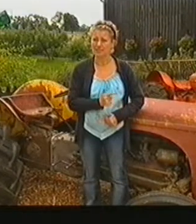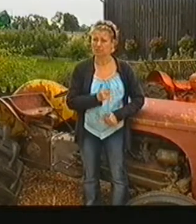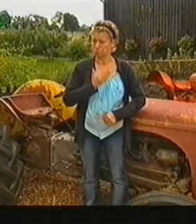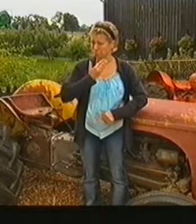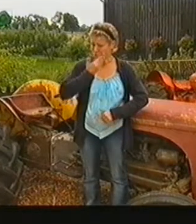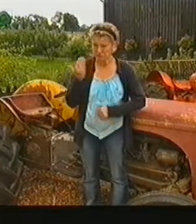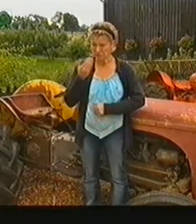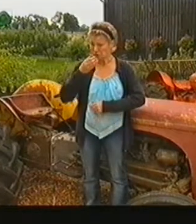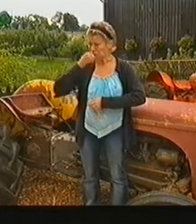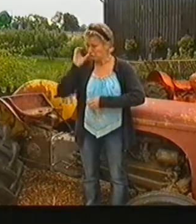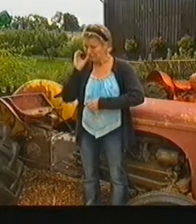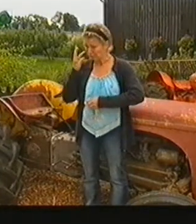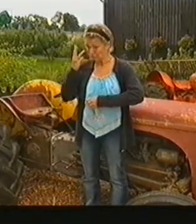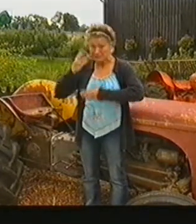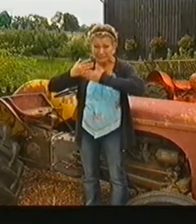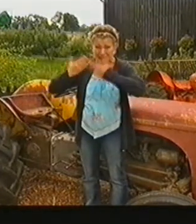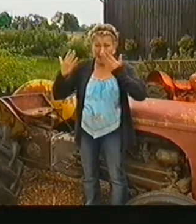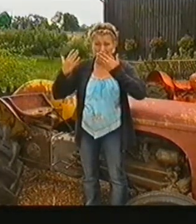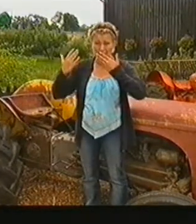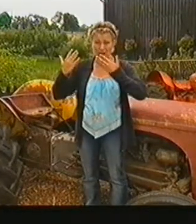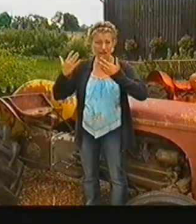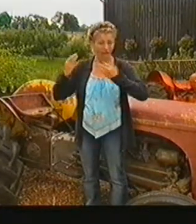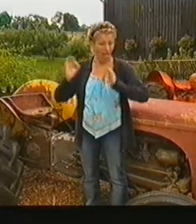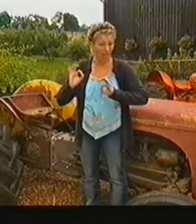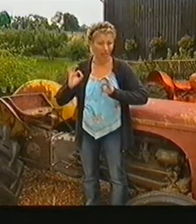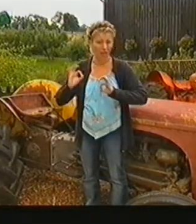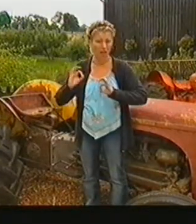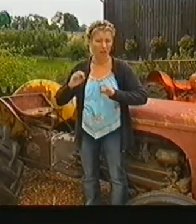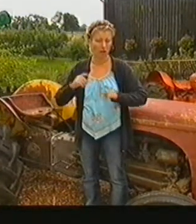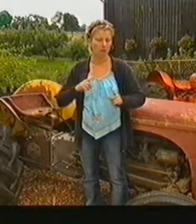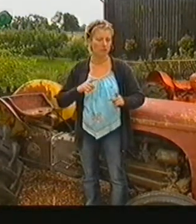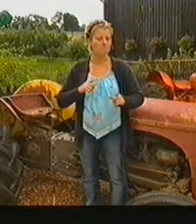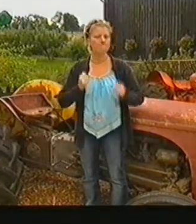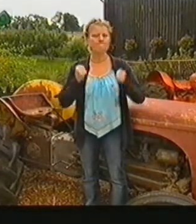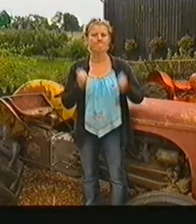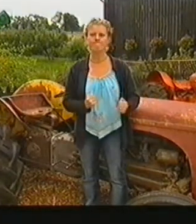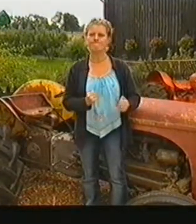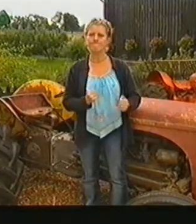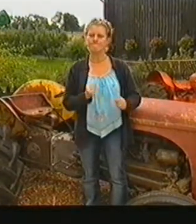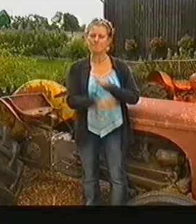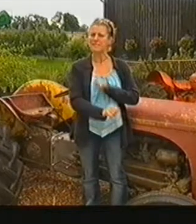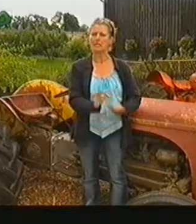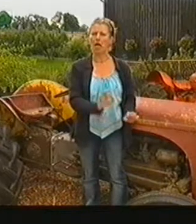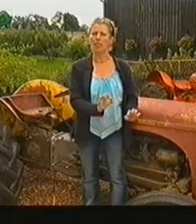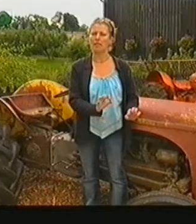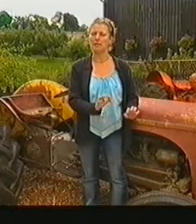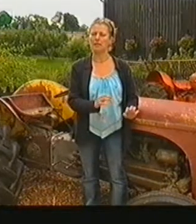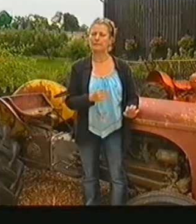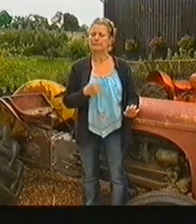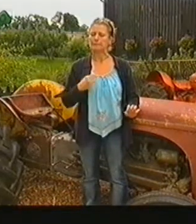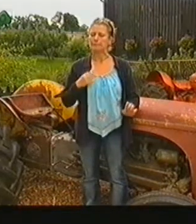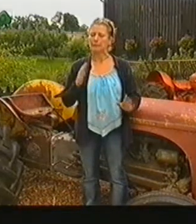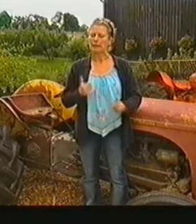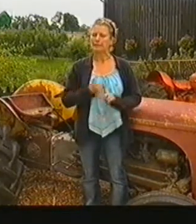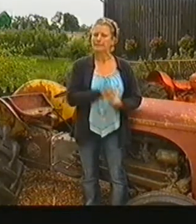death, and they haven't had a drink for 3 days, but they are still undefeated. I must not let them